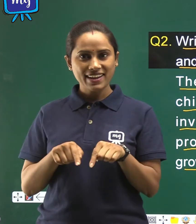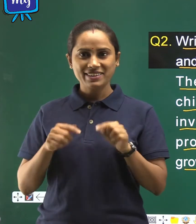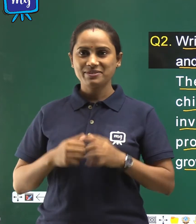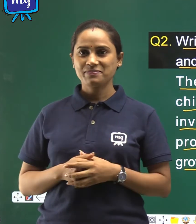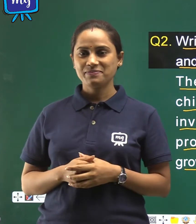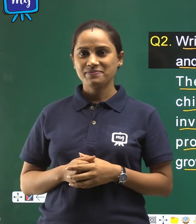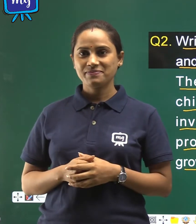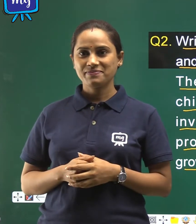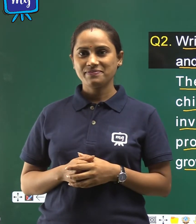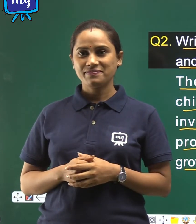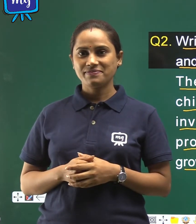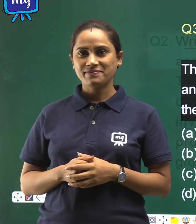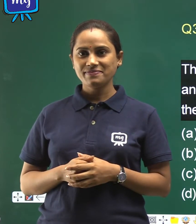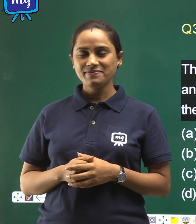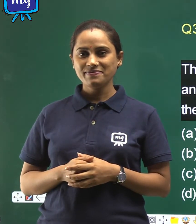bracket.